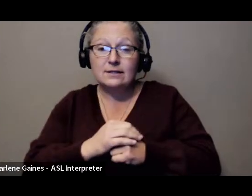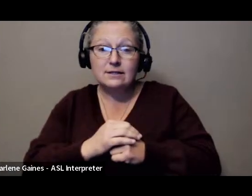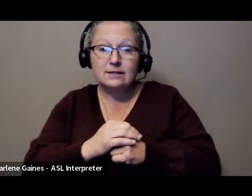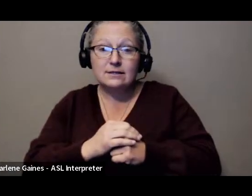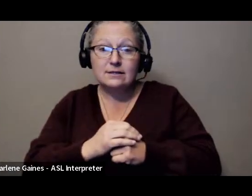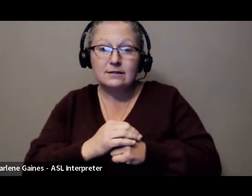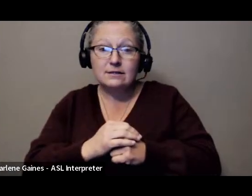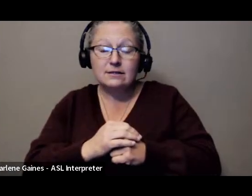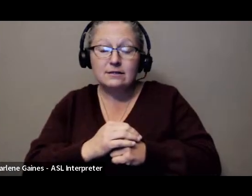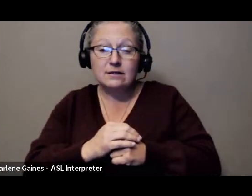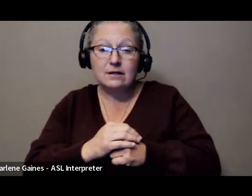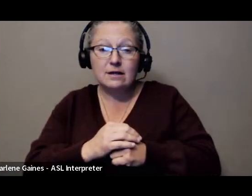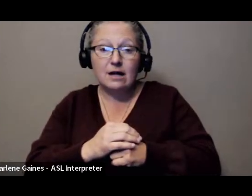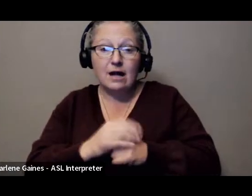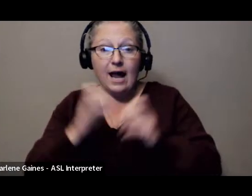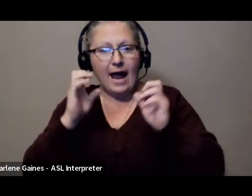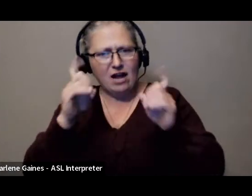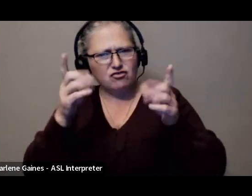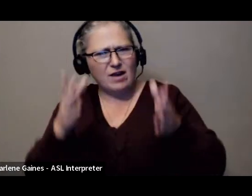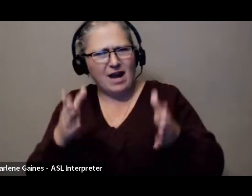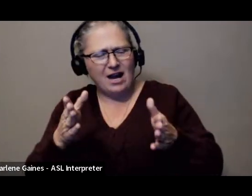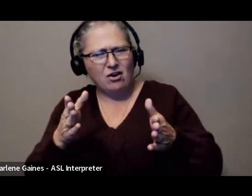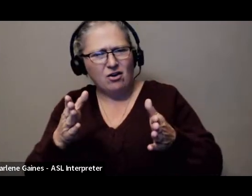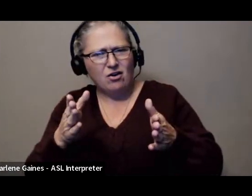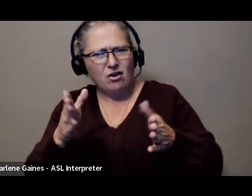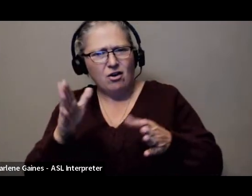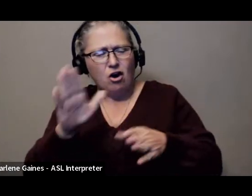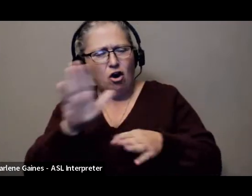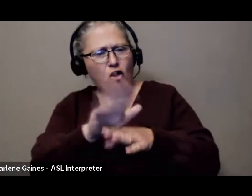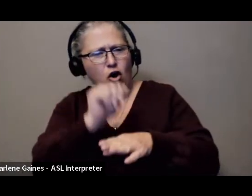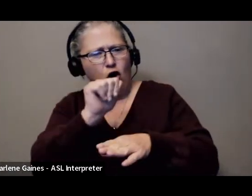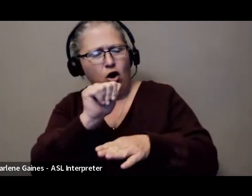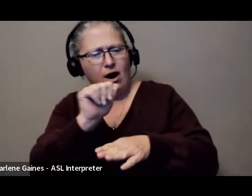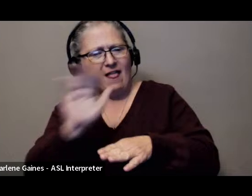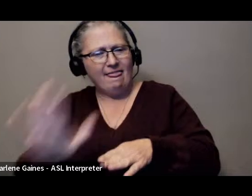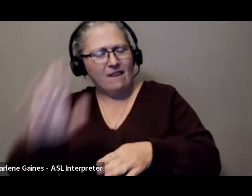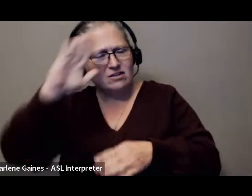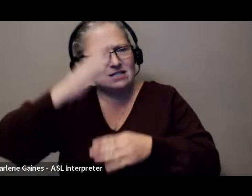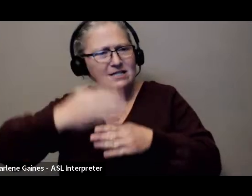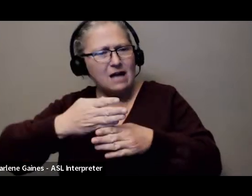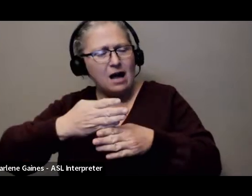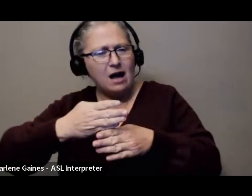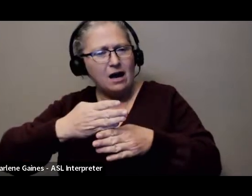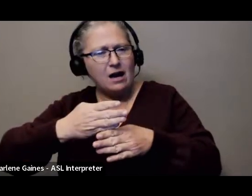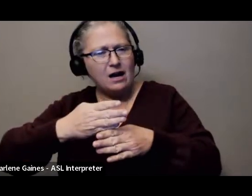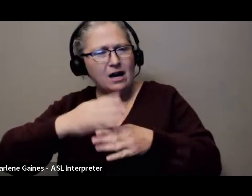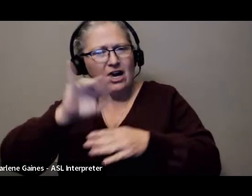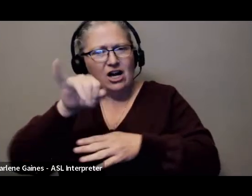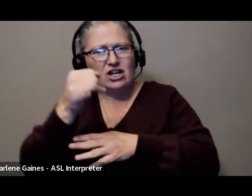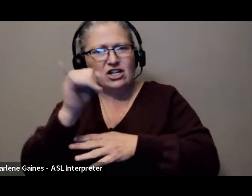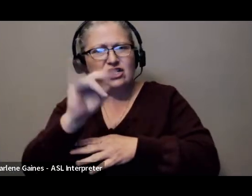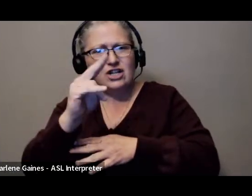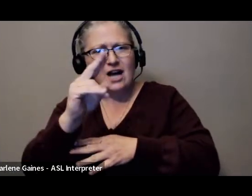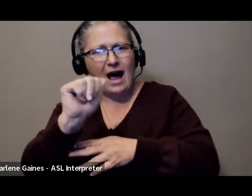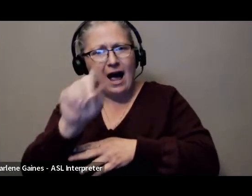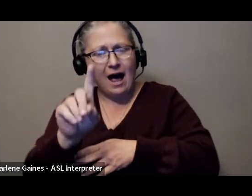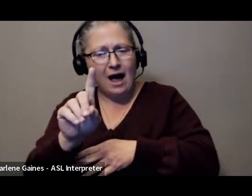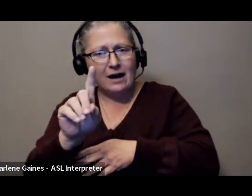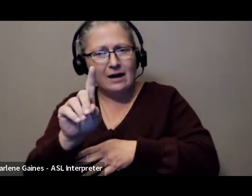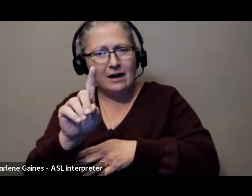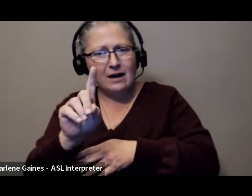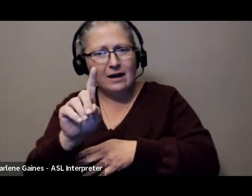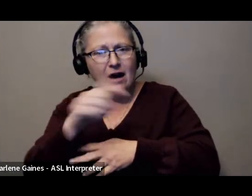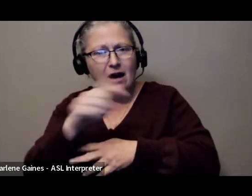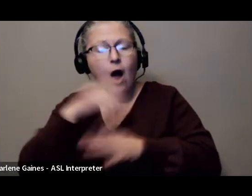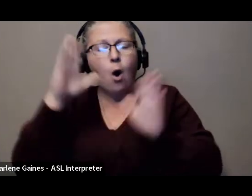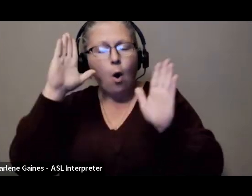And calling an educator, calling their son jihad, which I